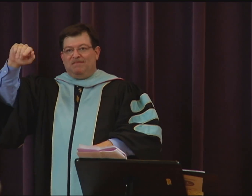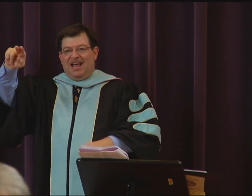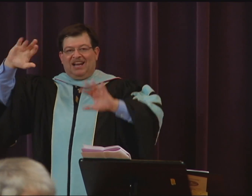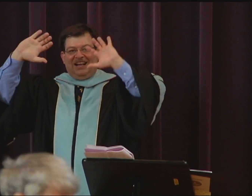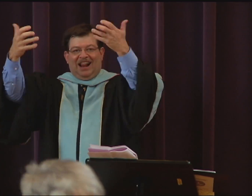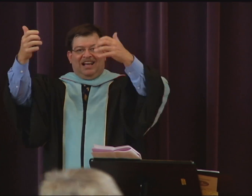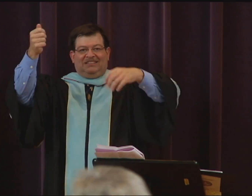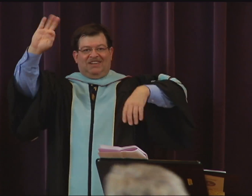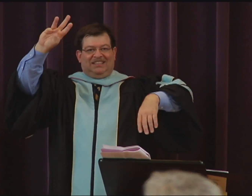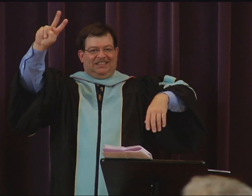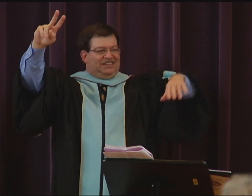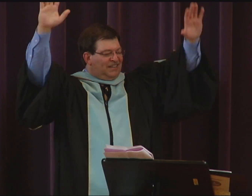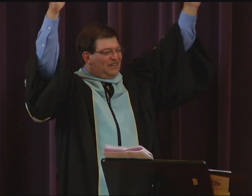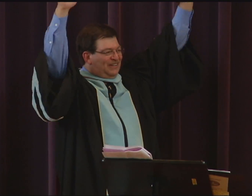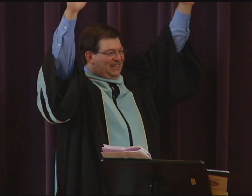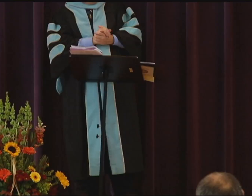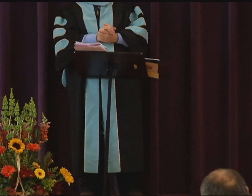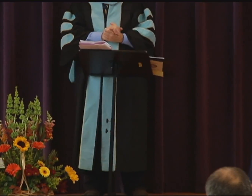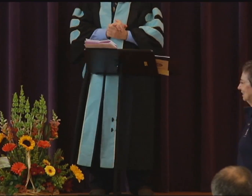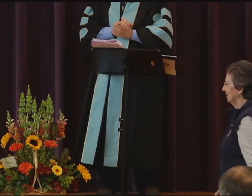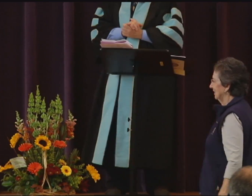Janice Couch.